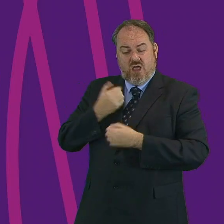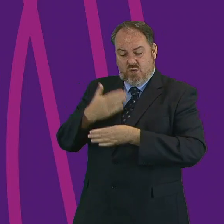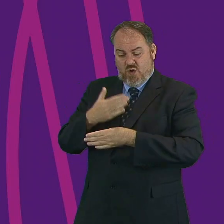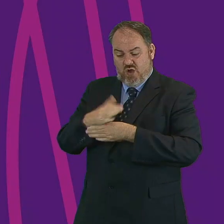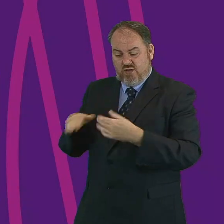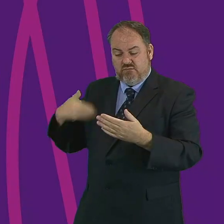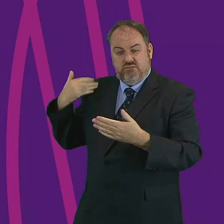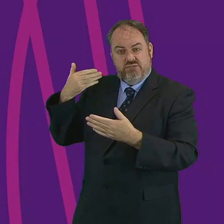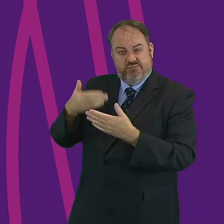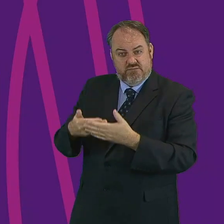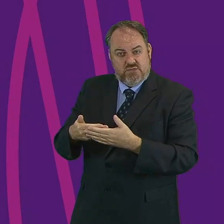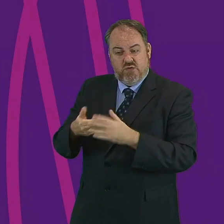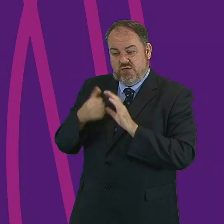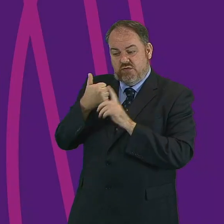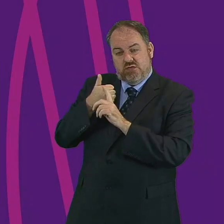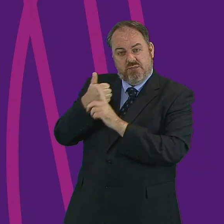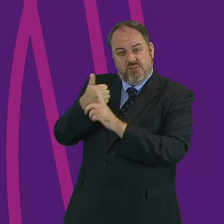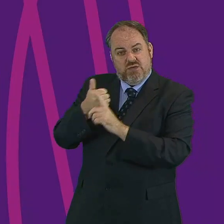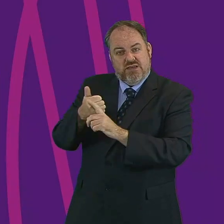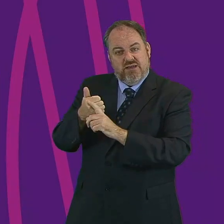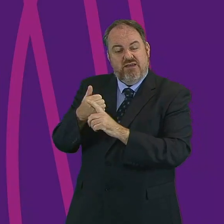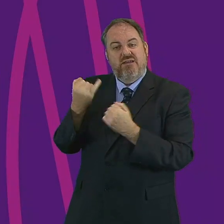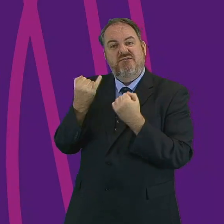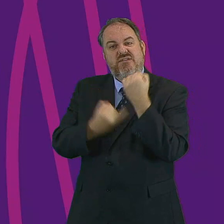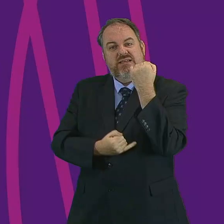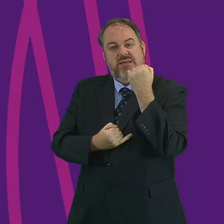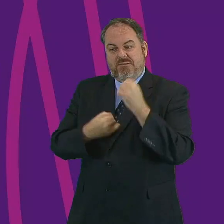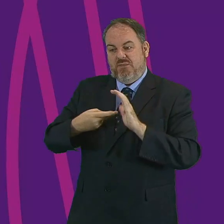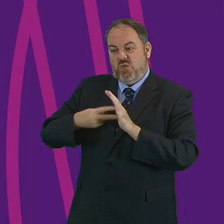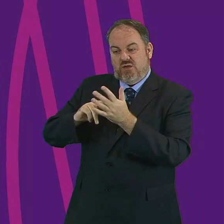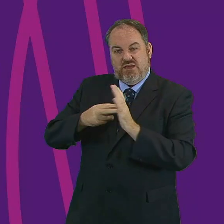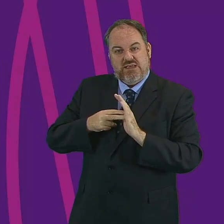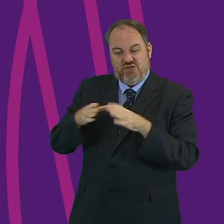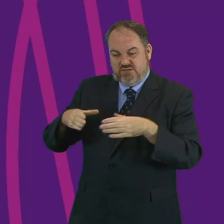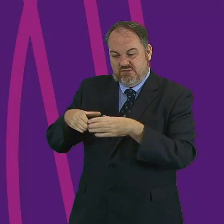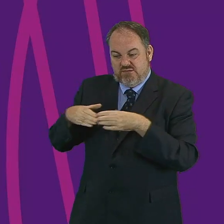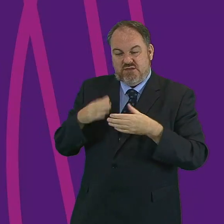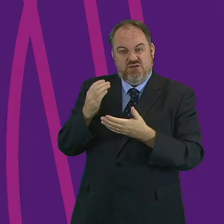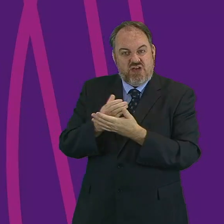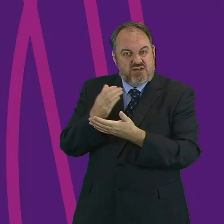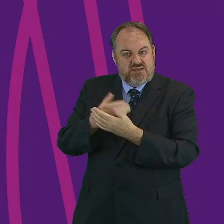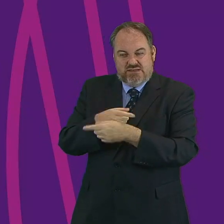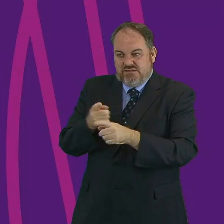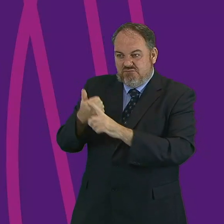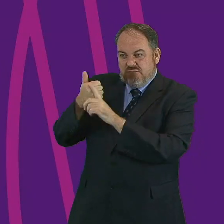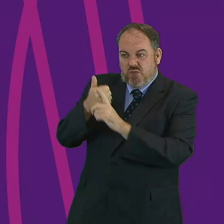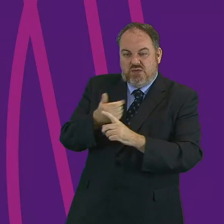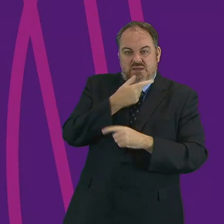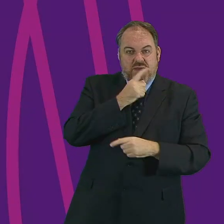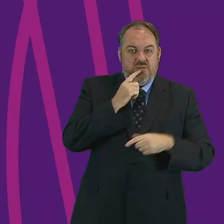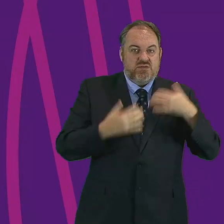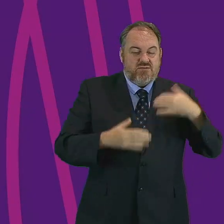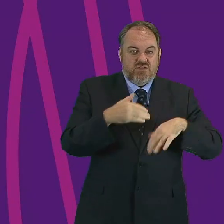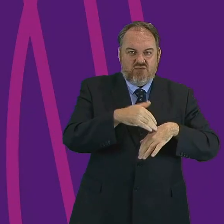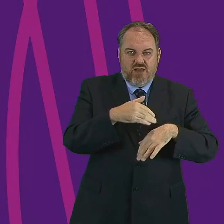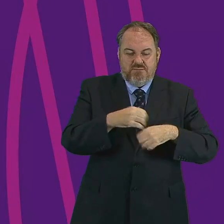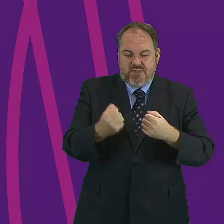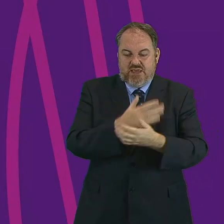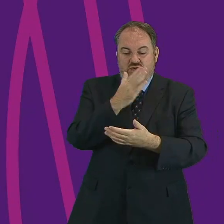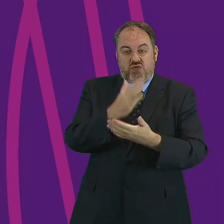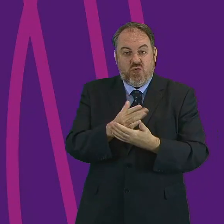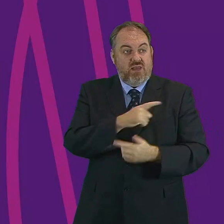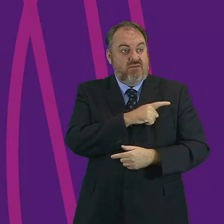with victims' organisations to ensure that the voice of victims is heard, that victims feel that they have the information should they